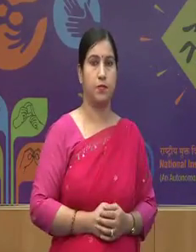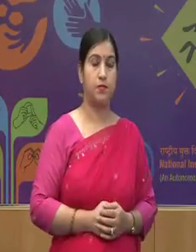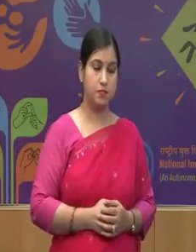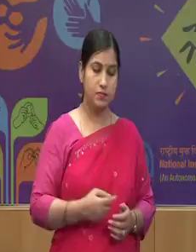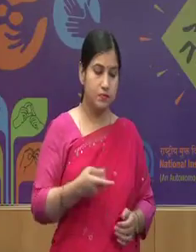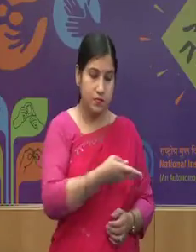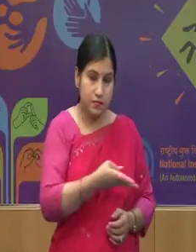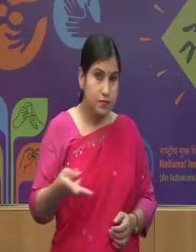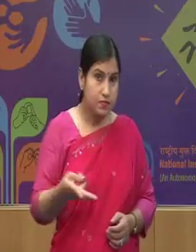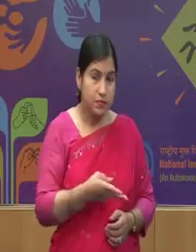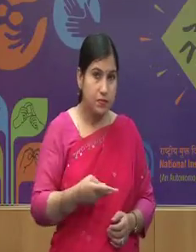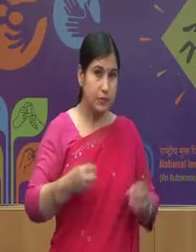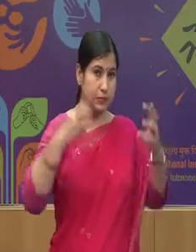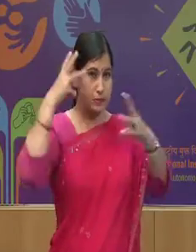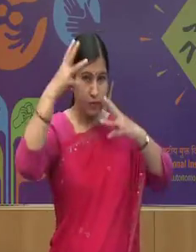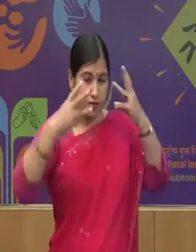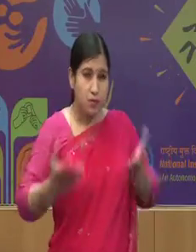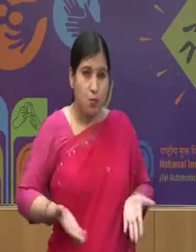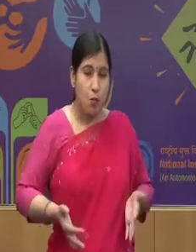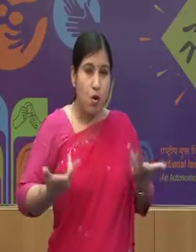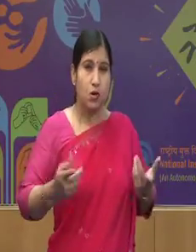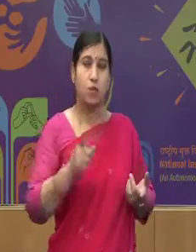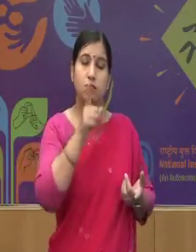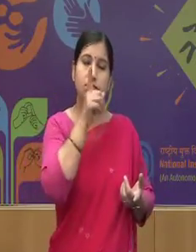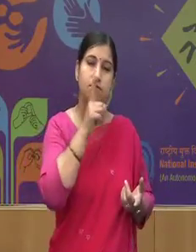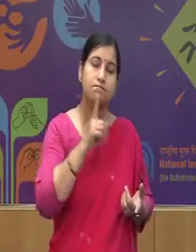The tension between these two countries led to the Cold War